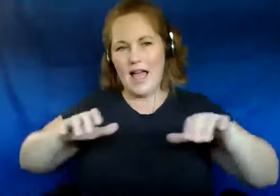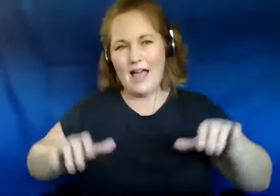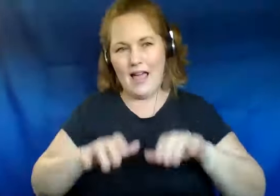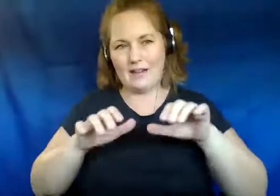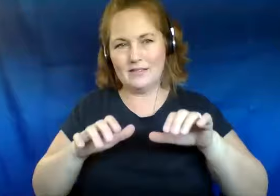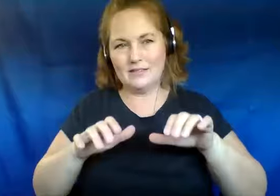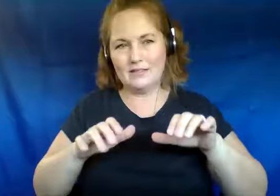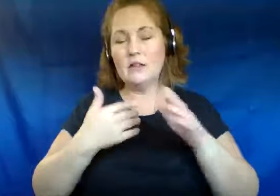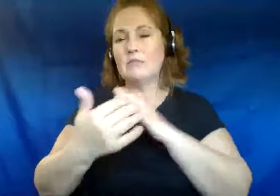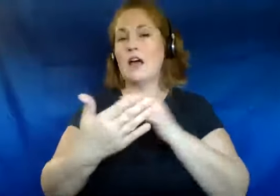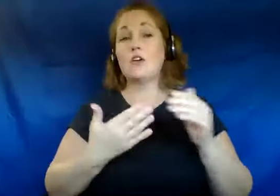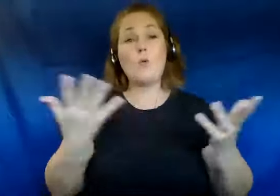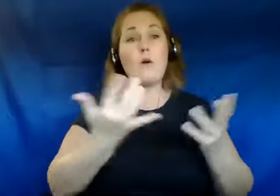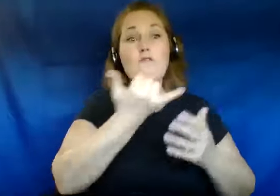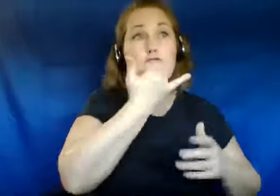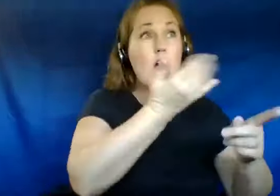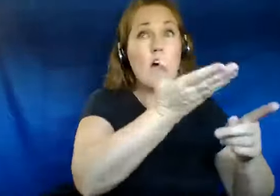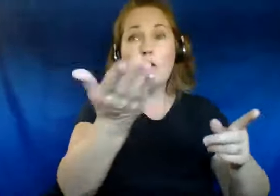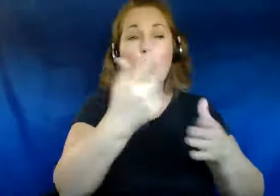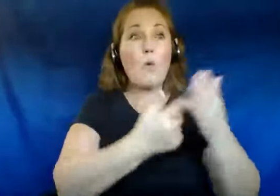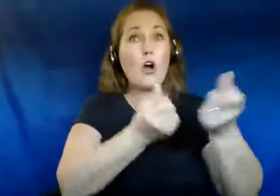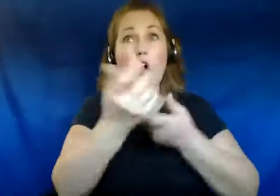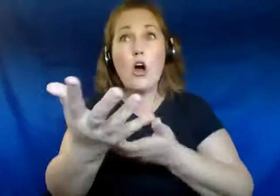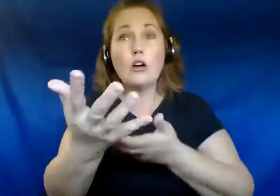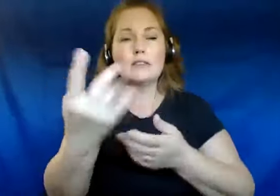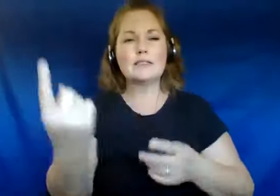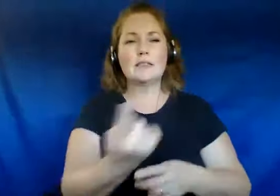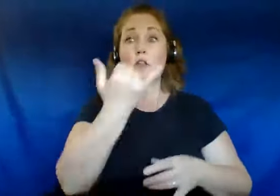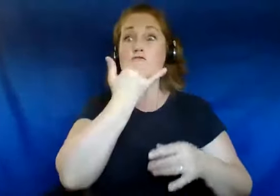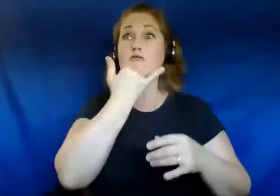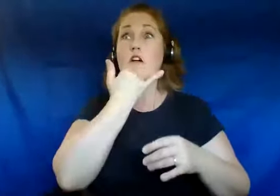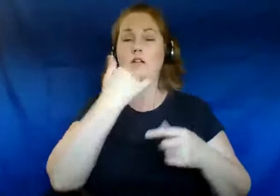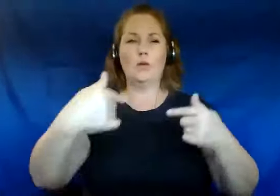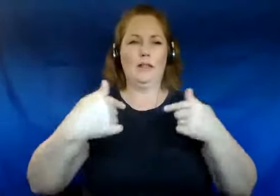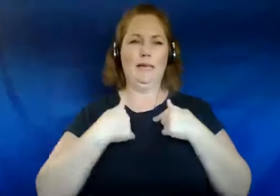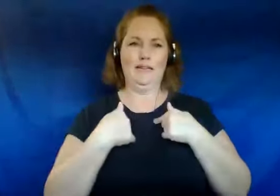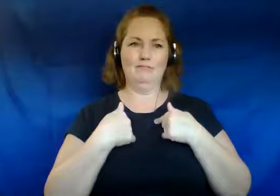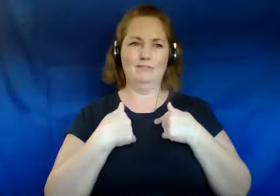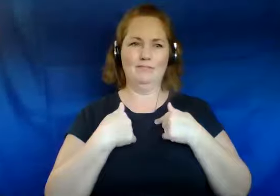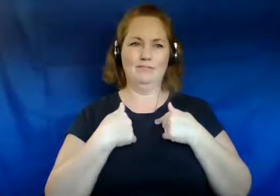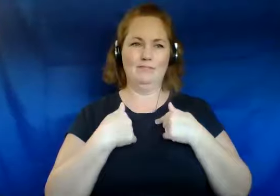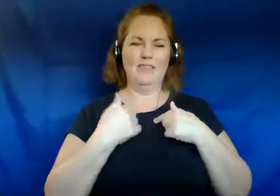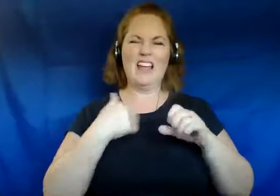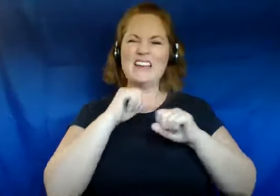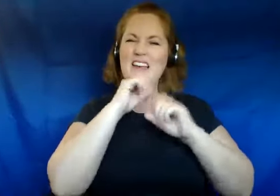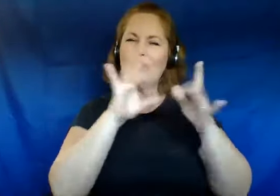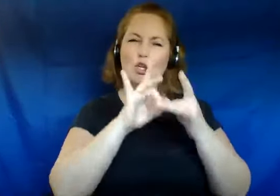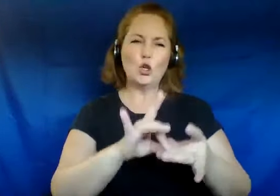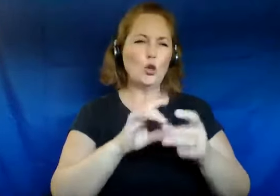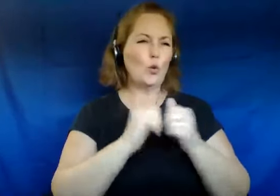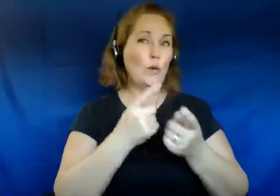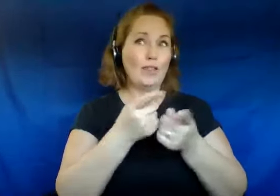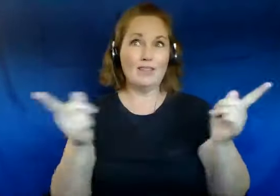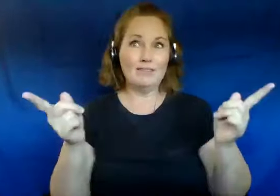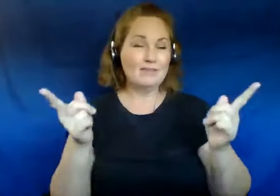matter what the cause, there's something wrong with me. It has nothing to do